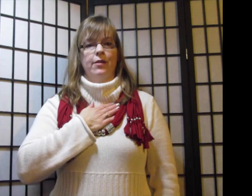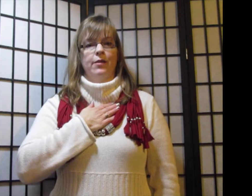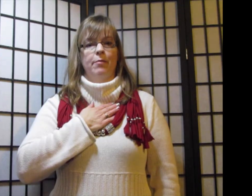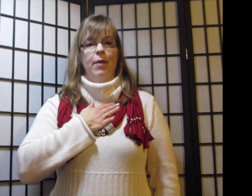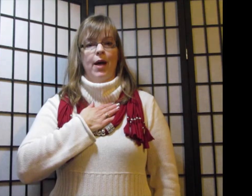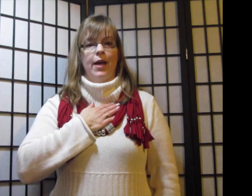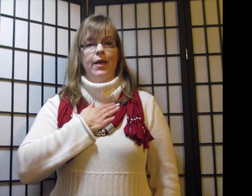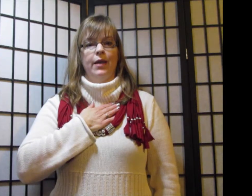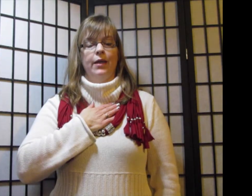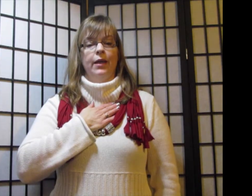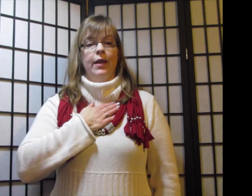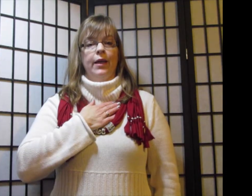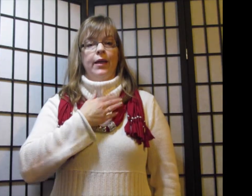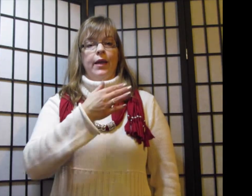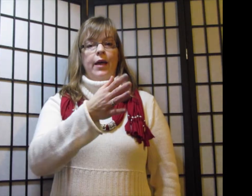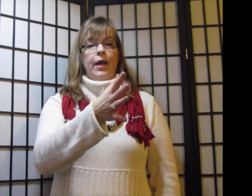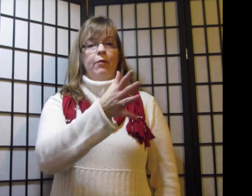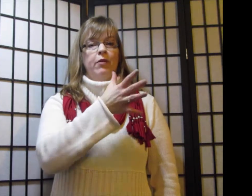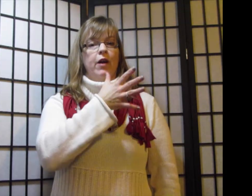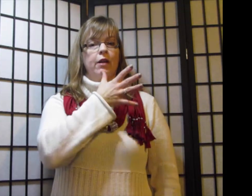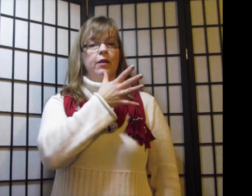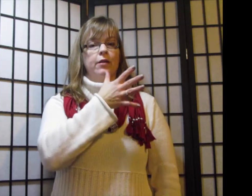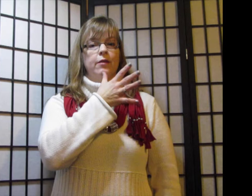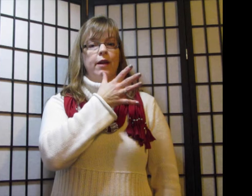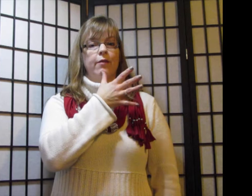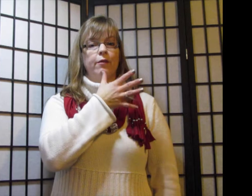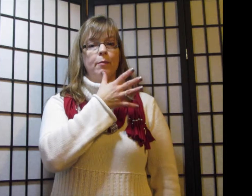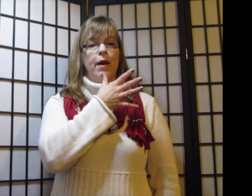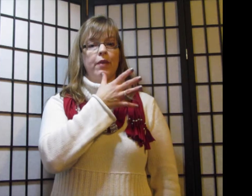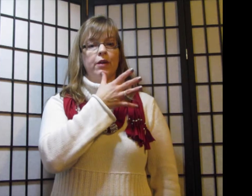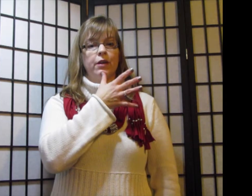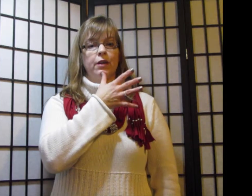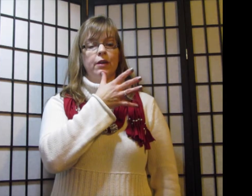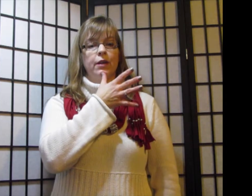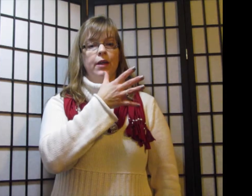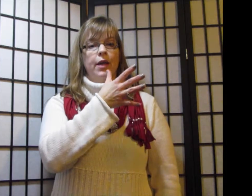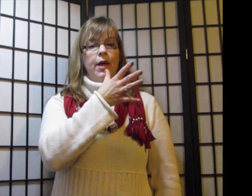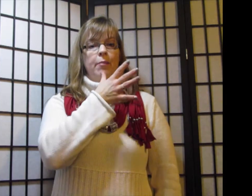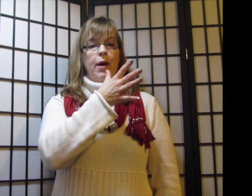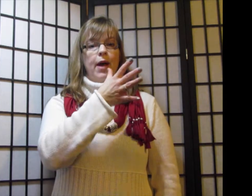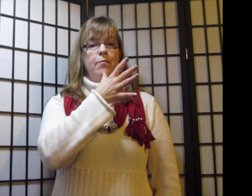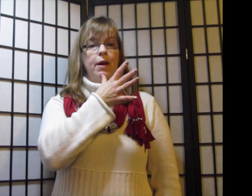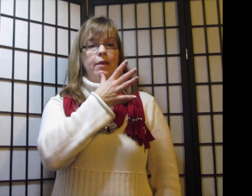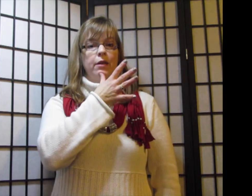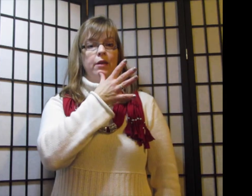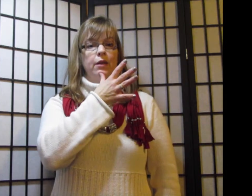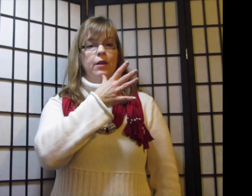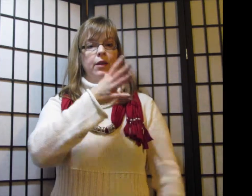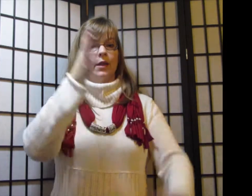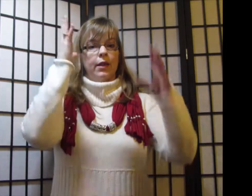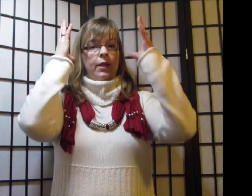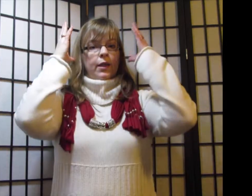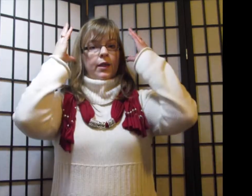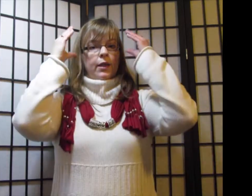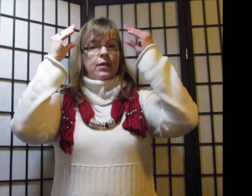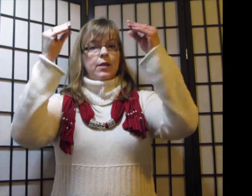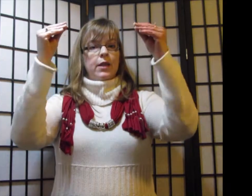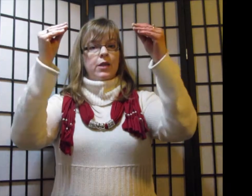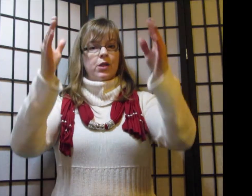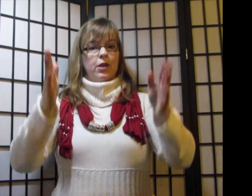chest, my, and we've already learned the sign for mother, my mother, teacher,